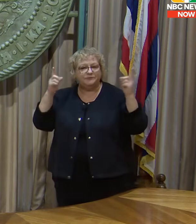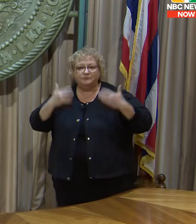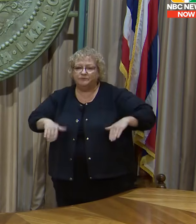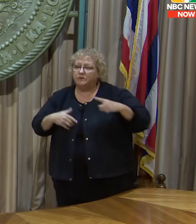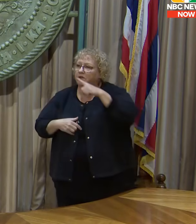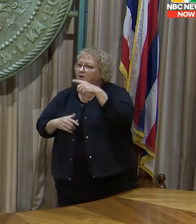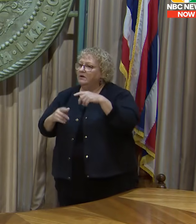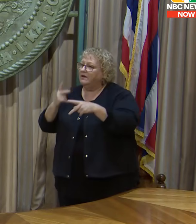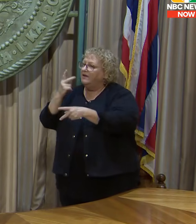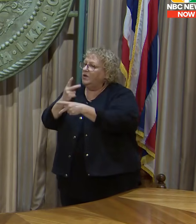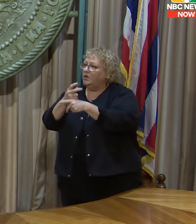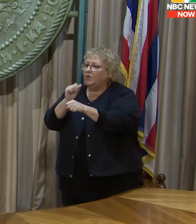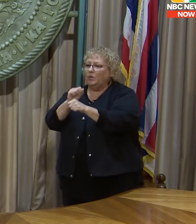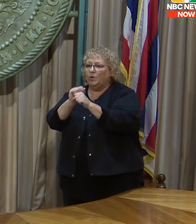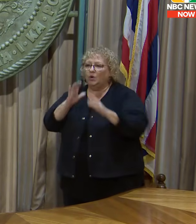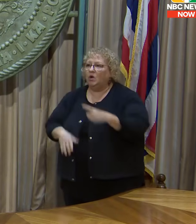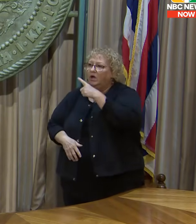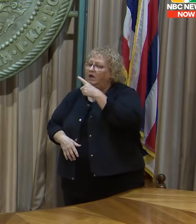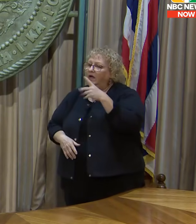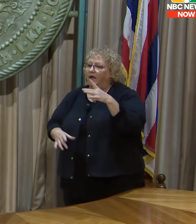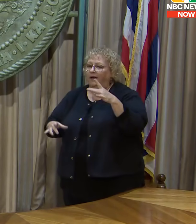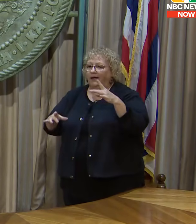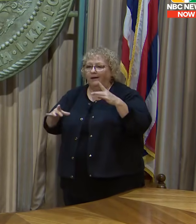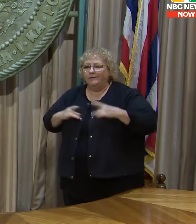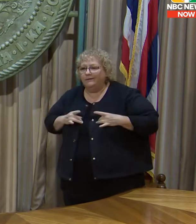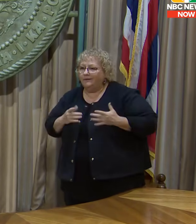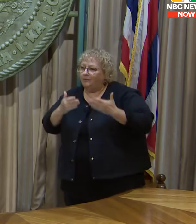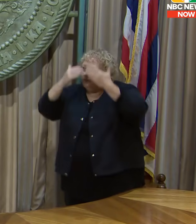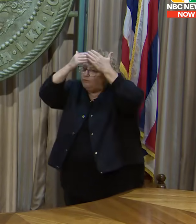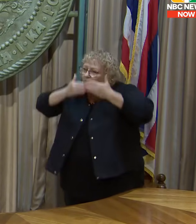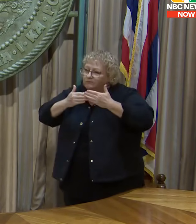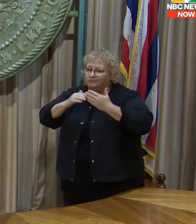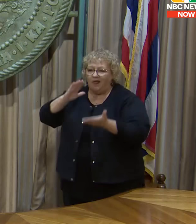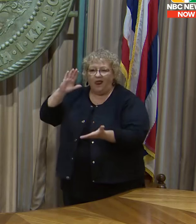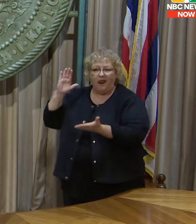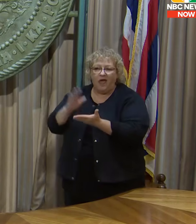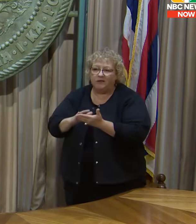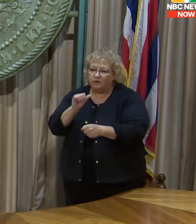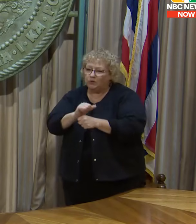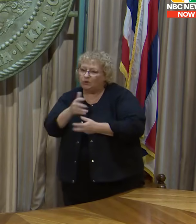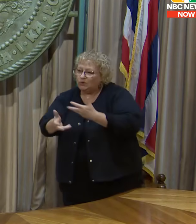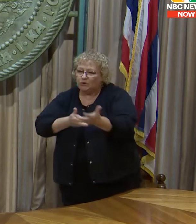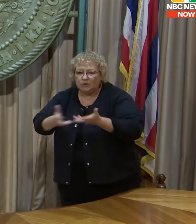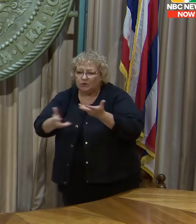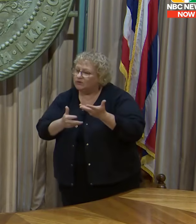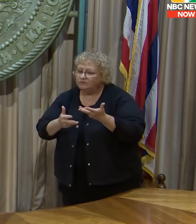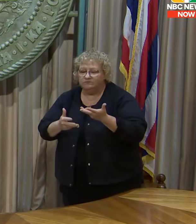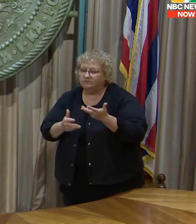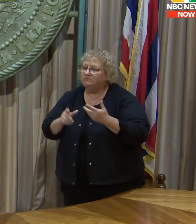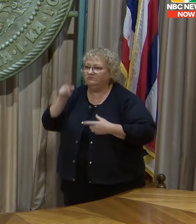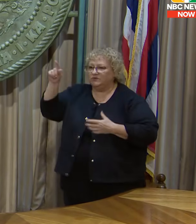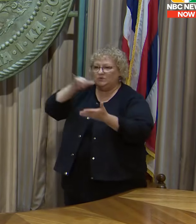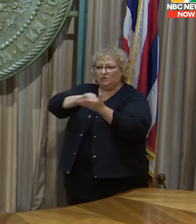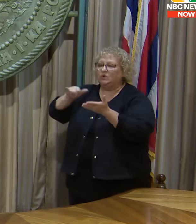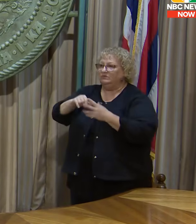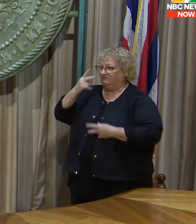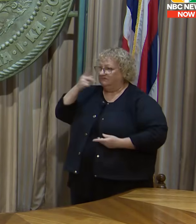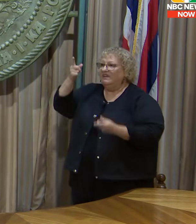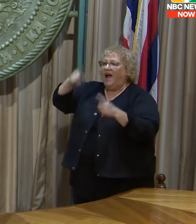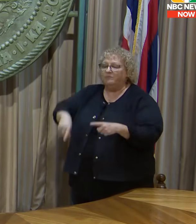health workers are often compromised in their ability to protect themselves while they're working. And there, I believe you have